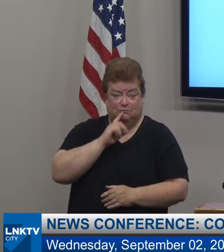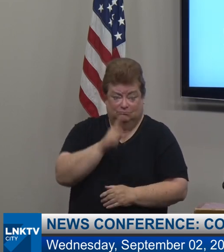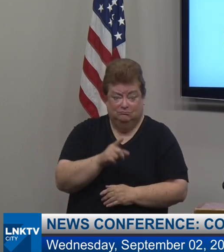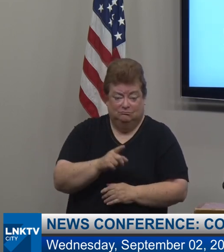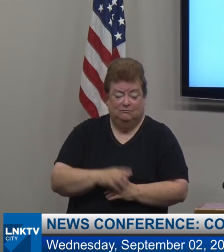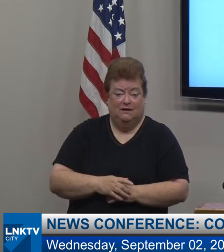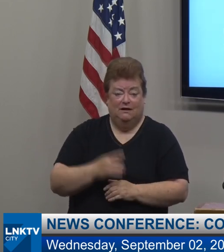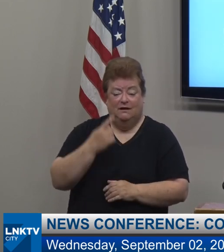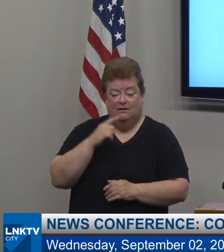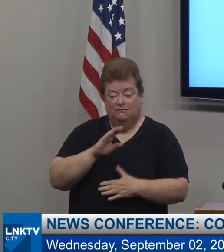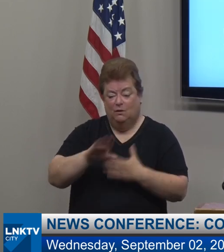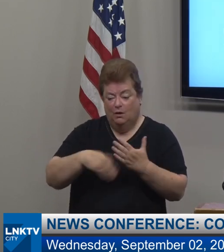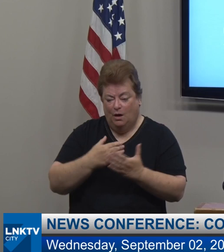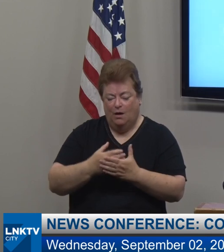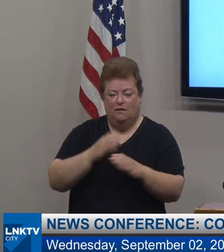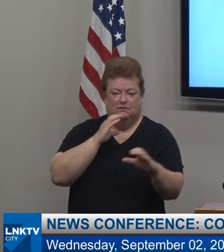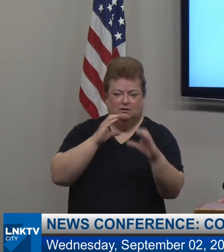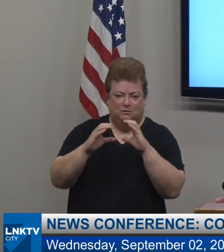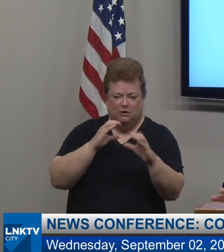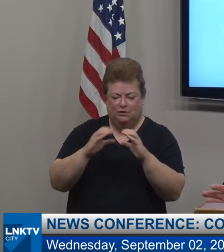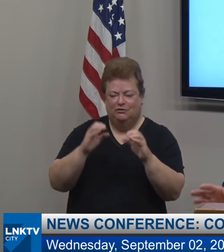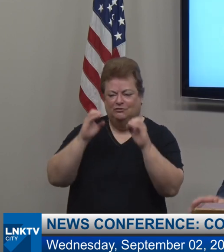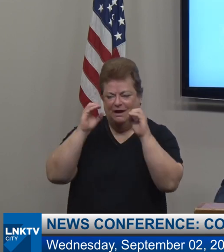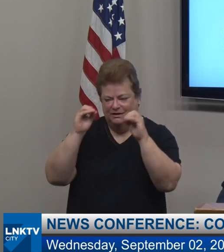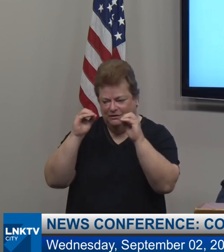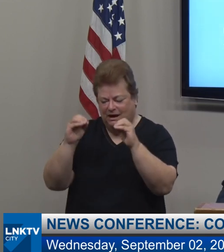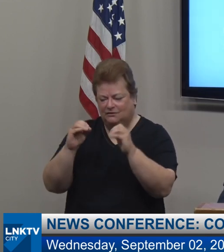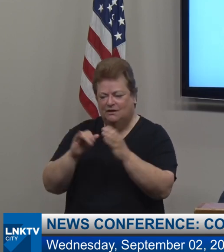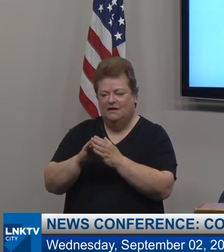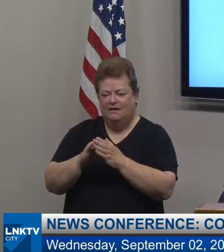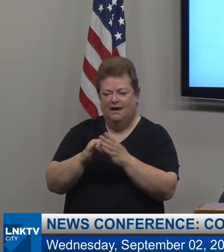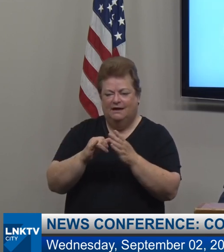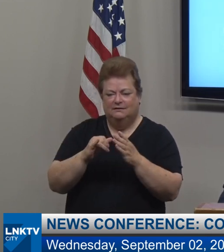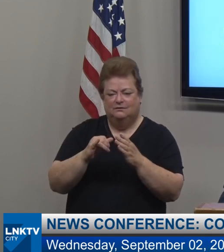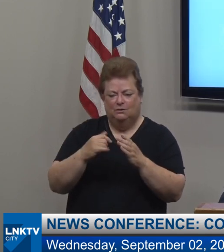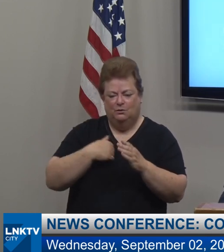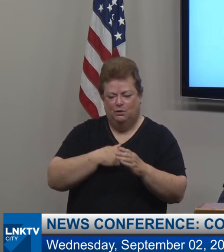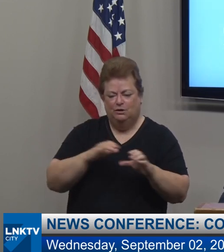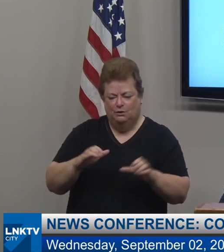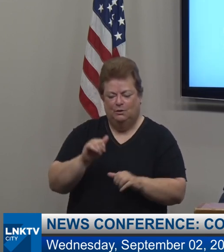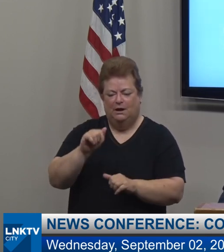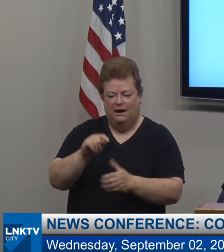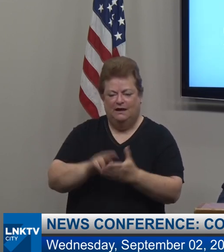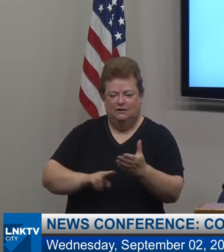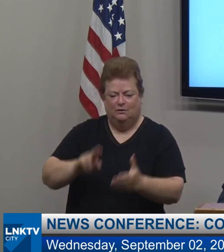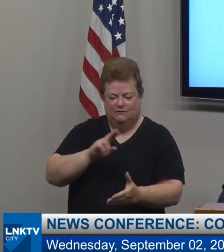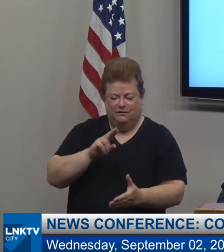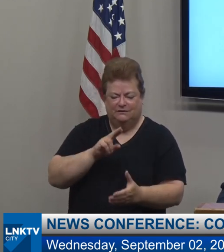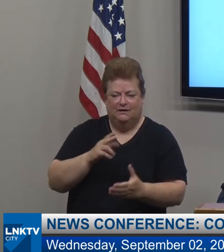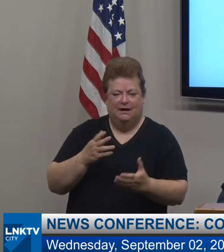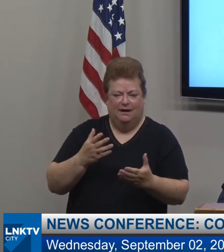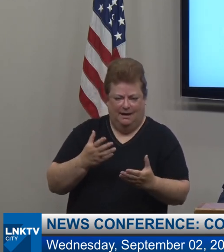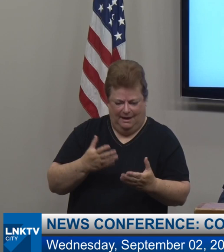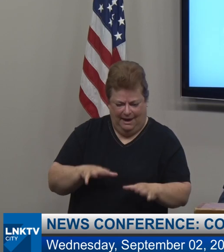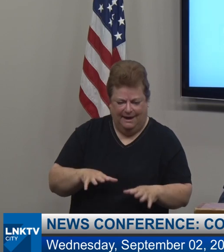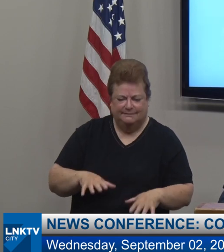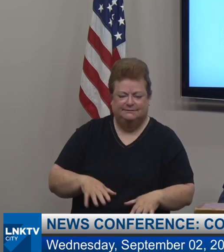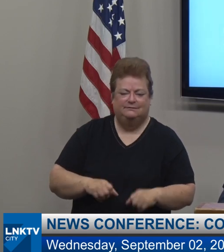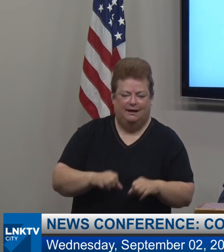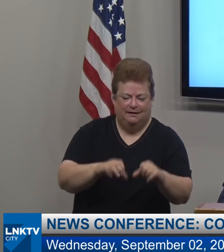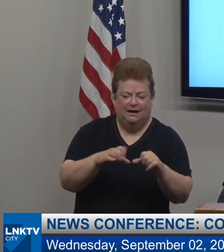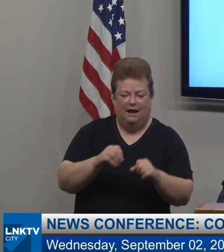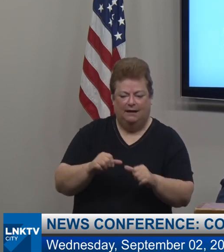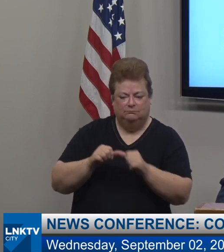to the messaging and the communication and the education efforts that the university has taken and has on an